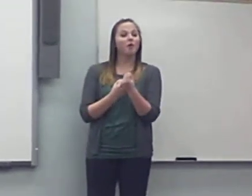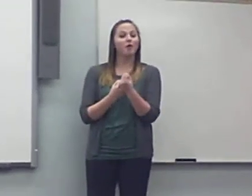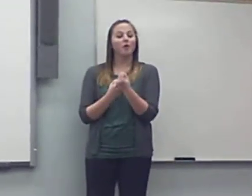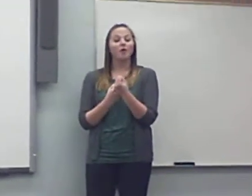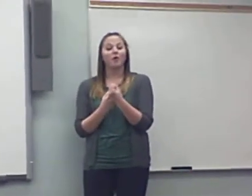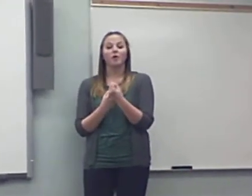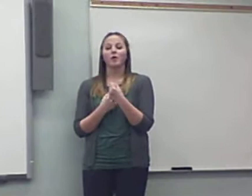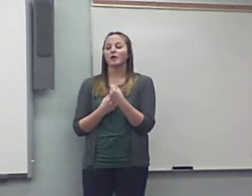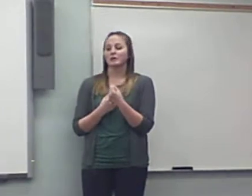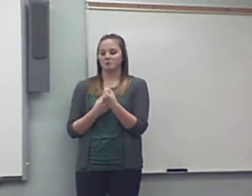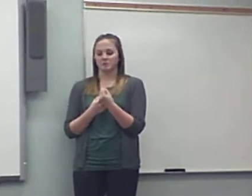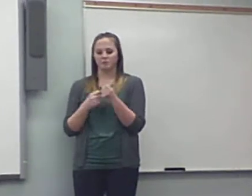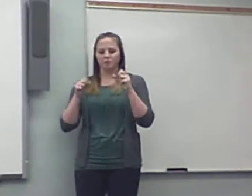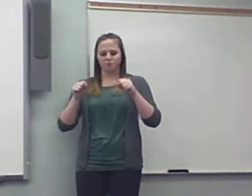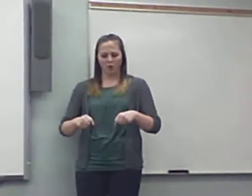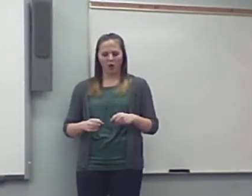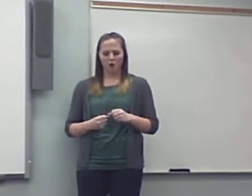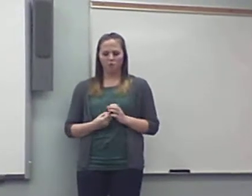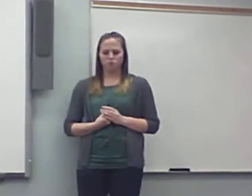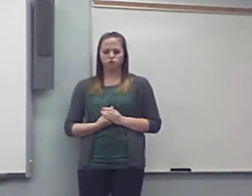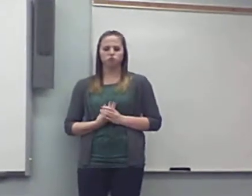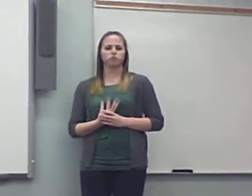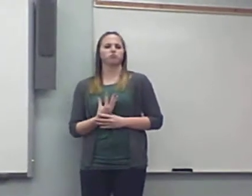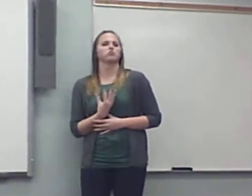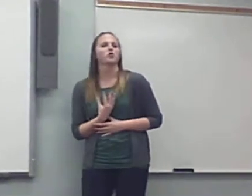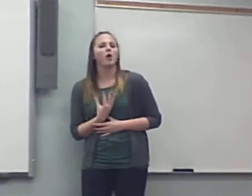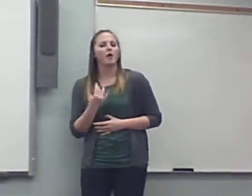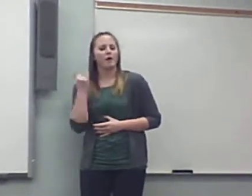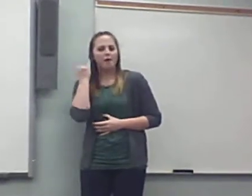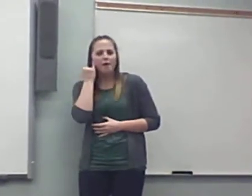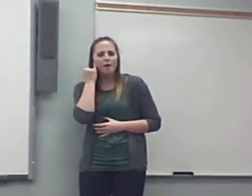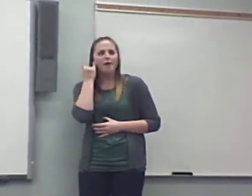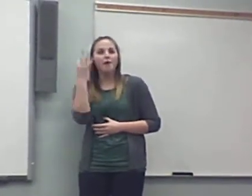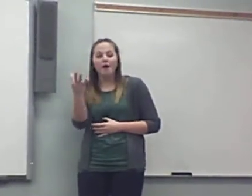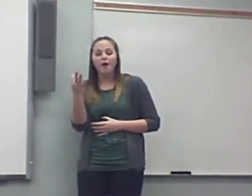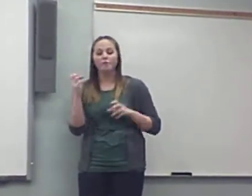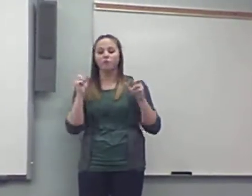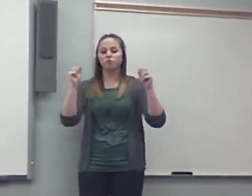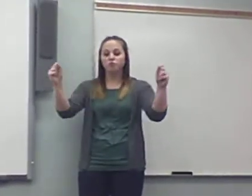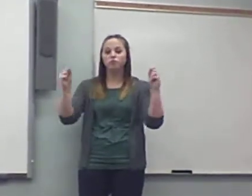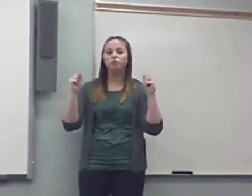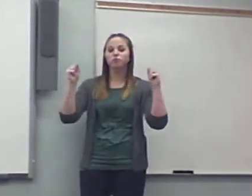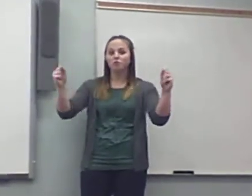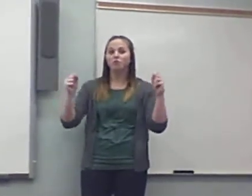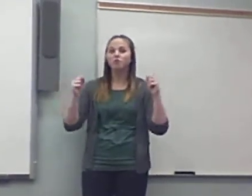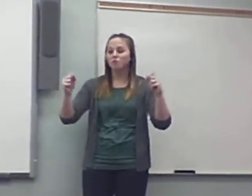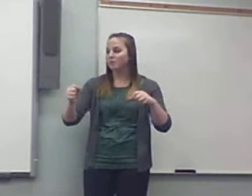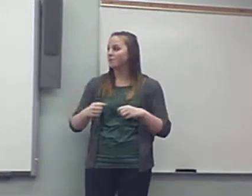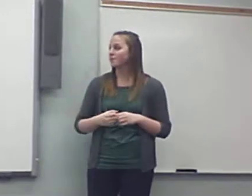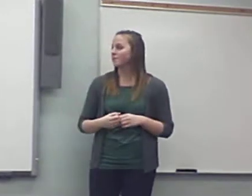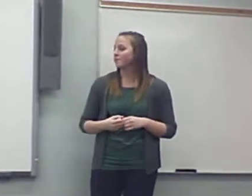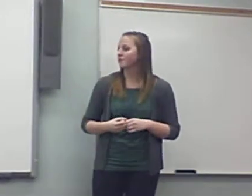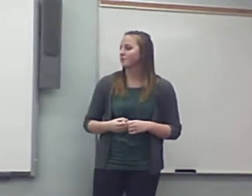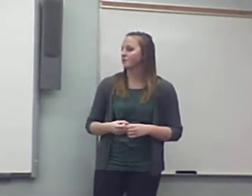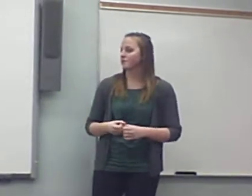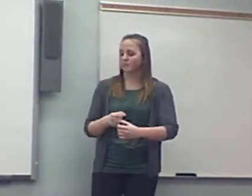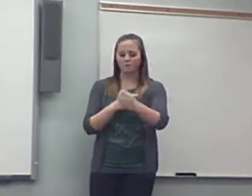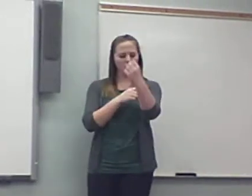that can grow with the right support, right? If I want to exercise and get this muscle really big, what's the other muscle I have